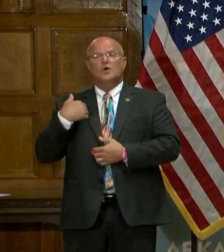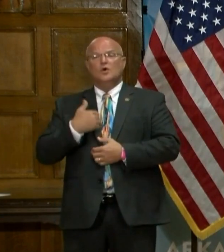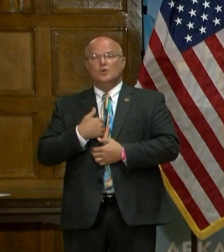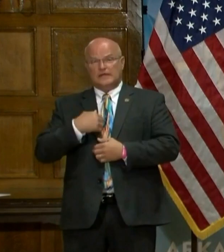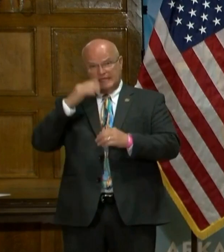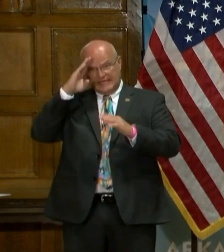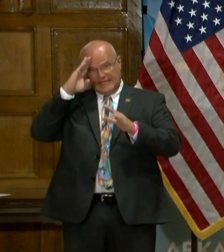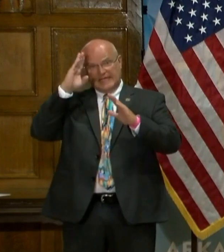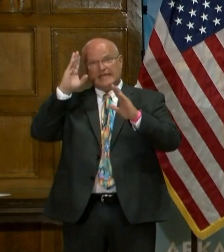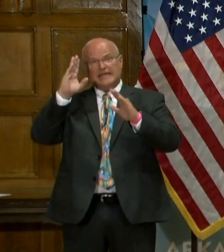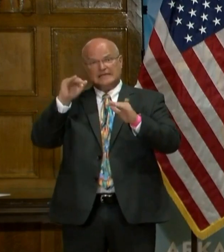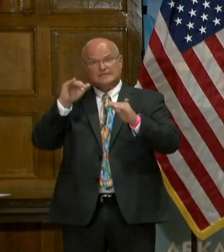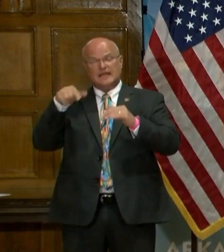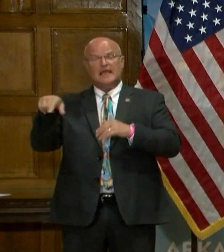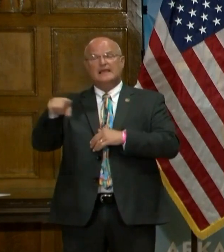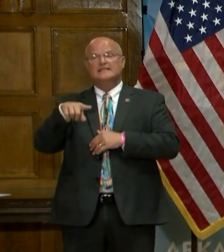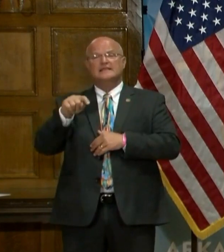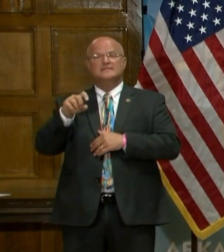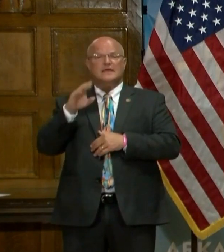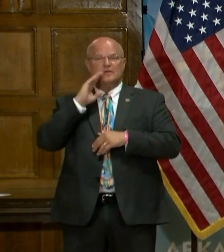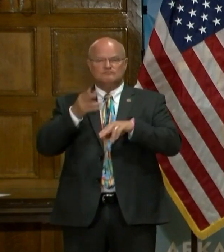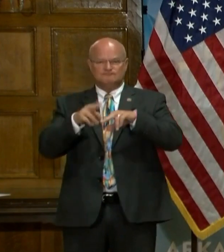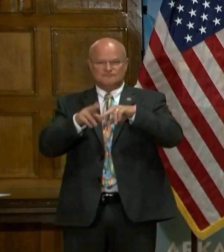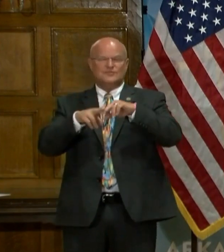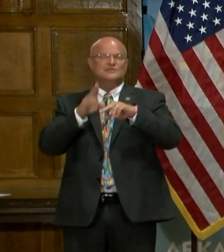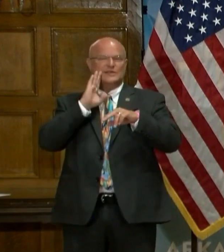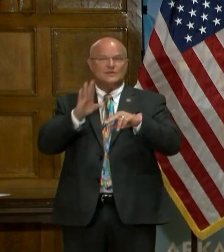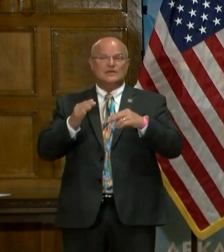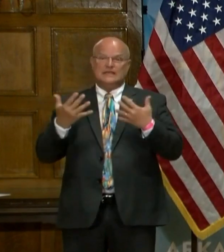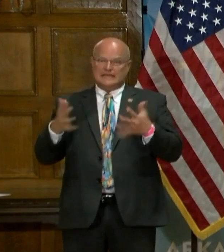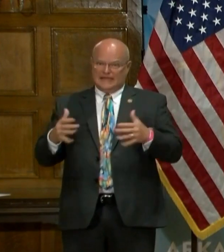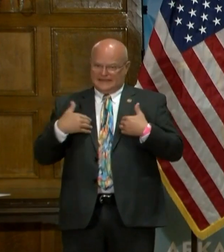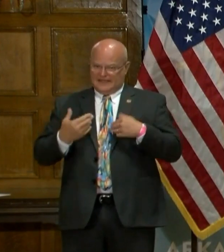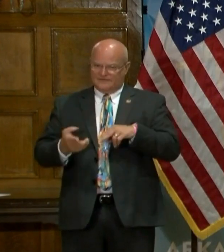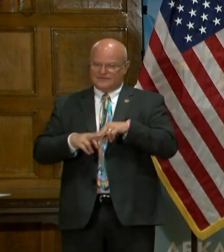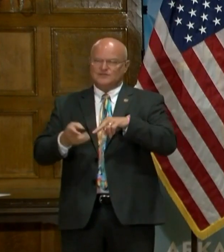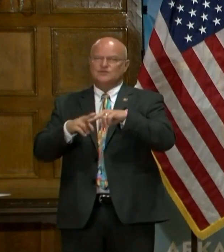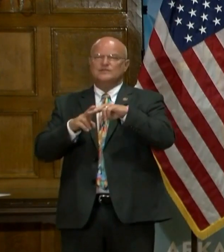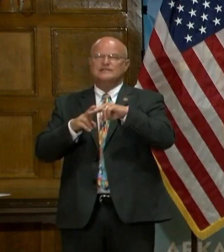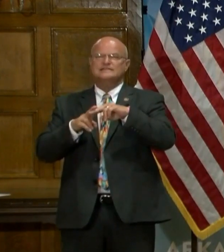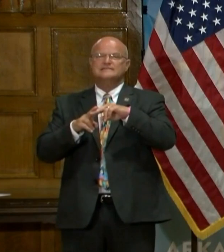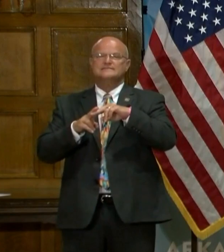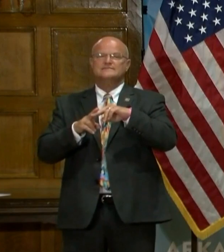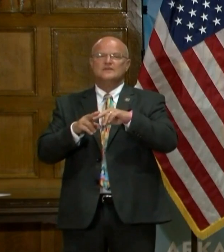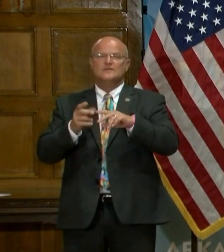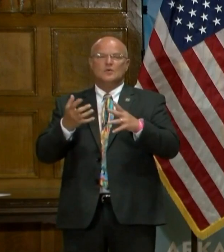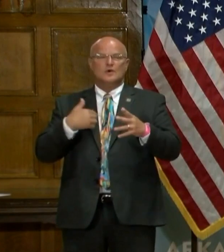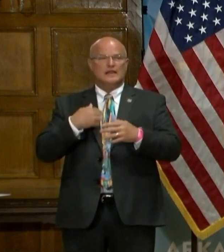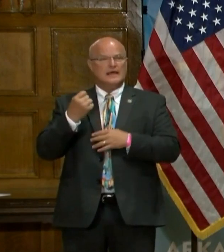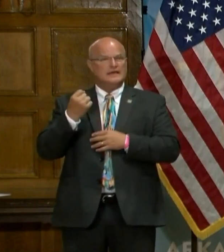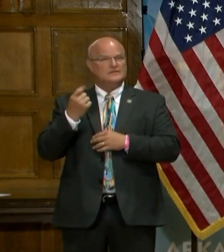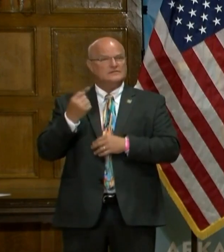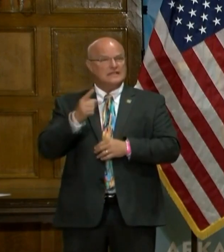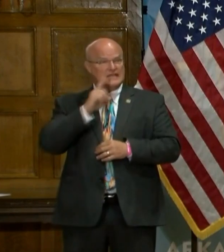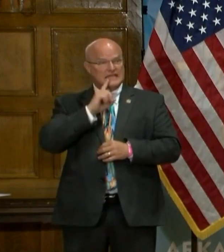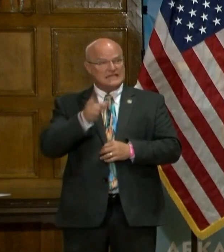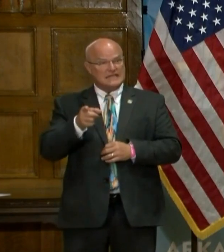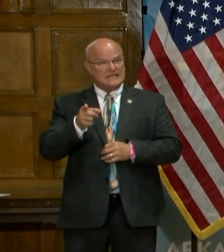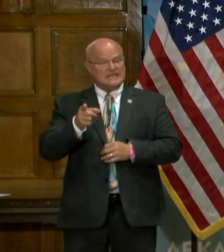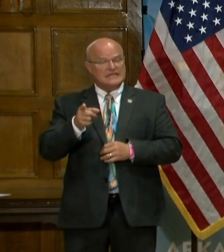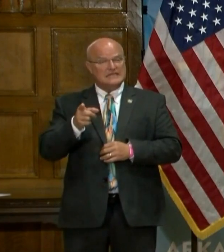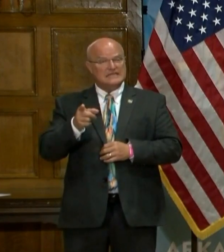did expect them that they would increase, and they've increased some. From what I see, it